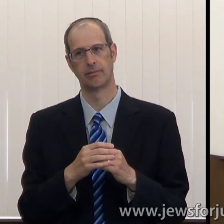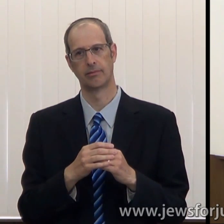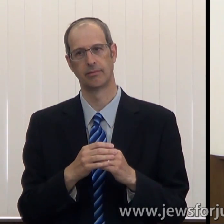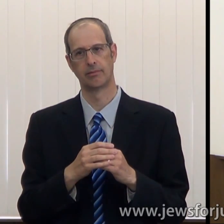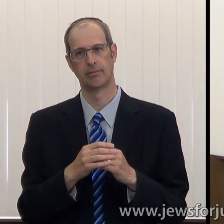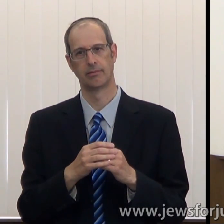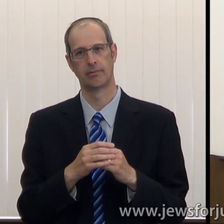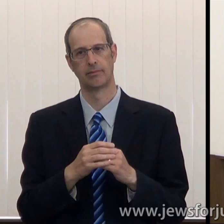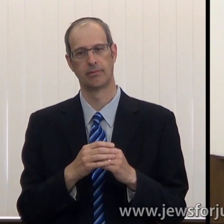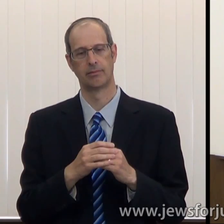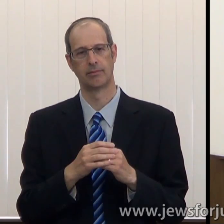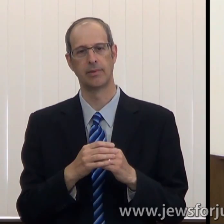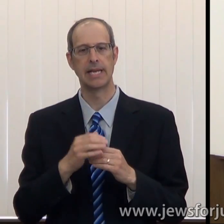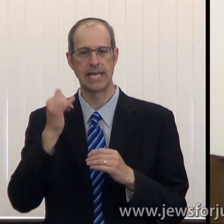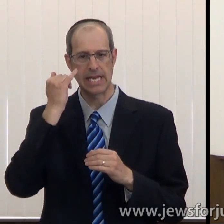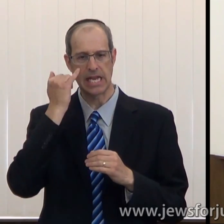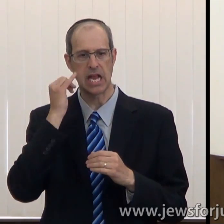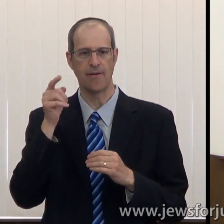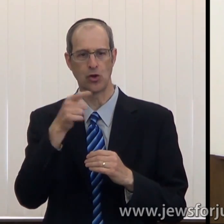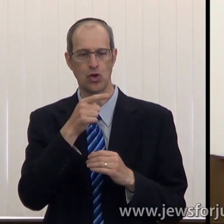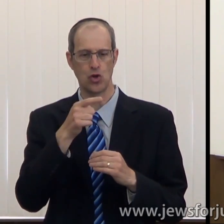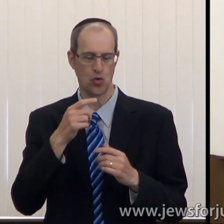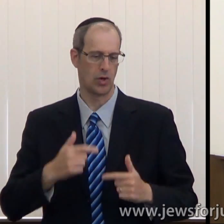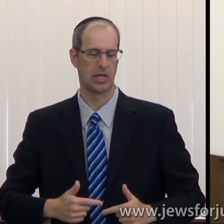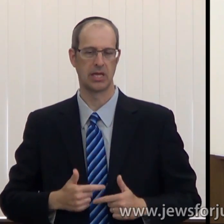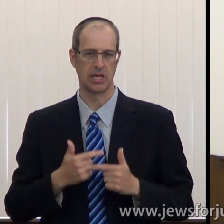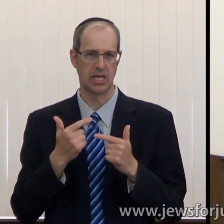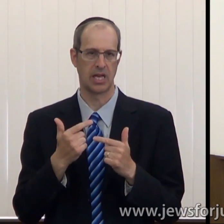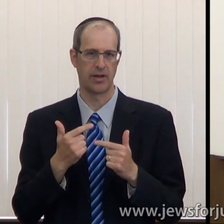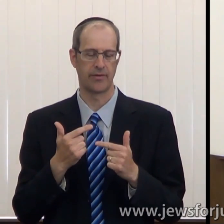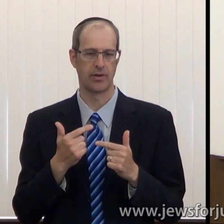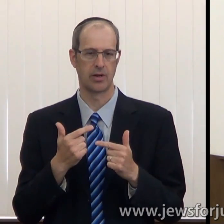that if you are living